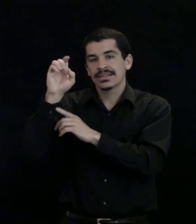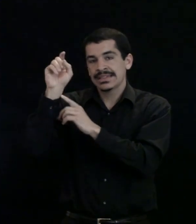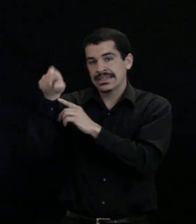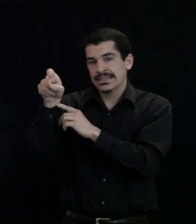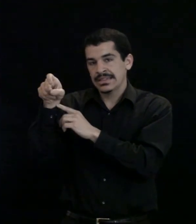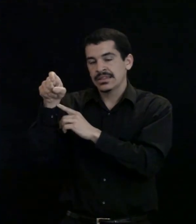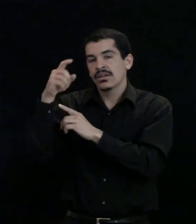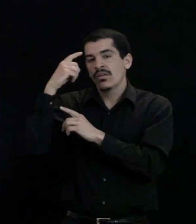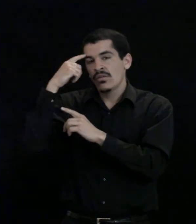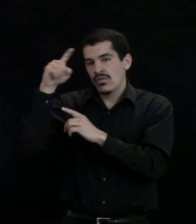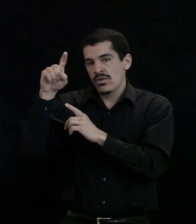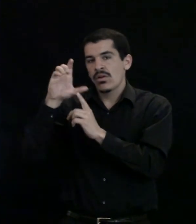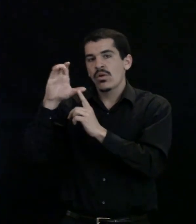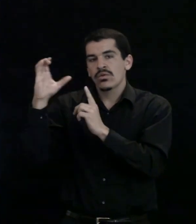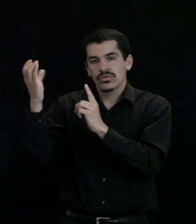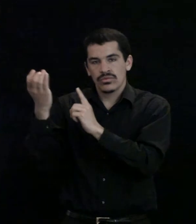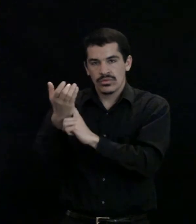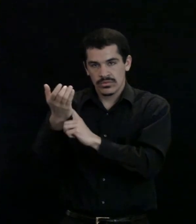cultural.